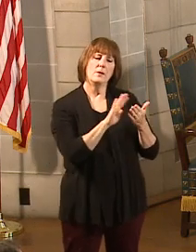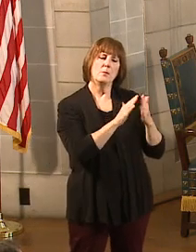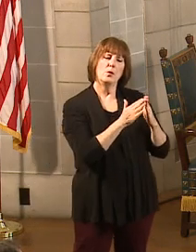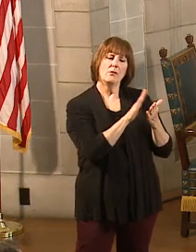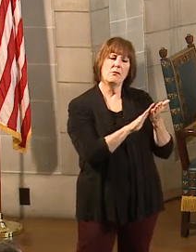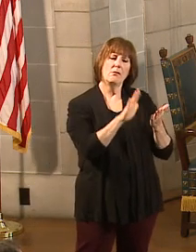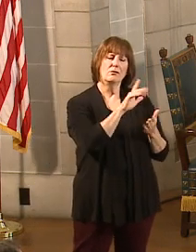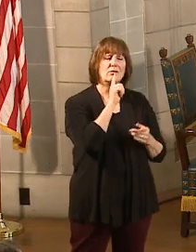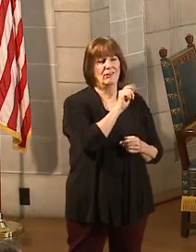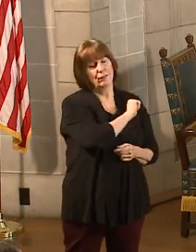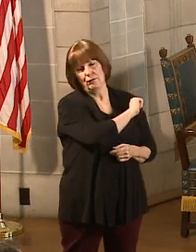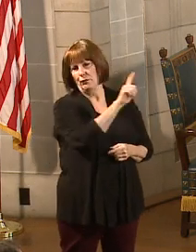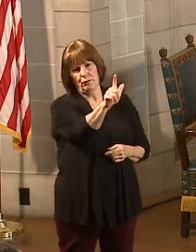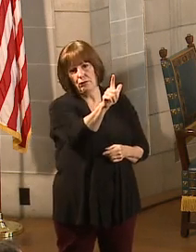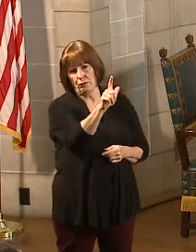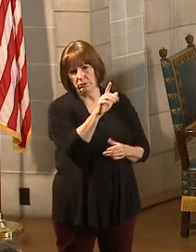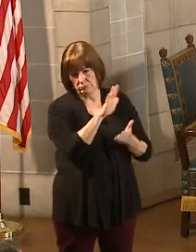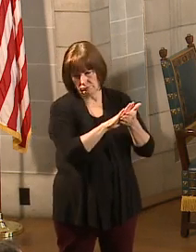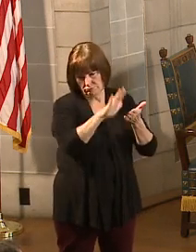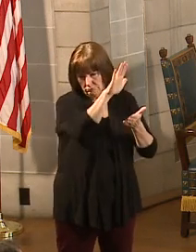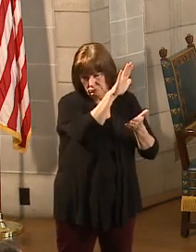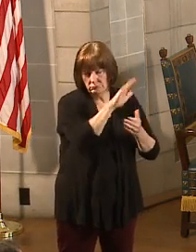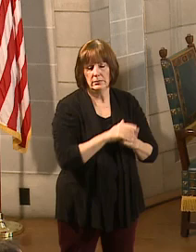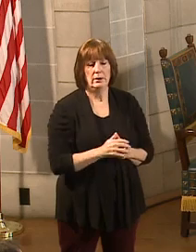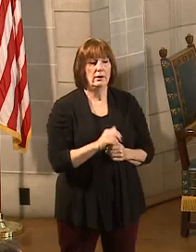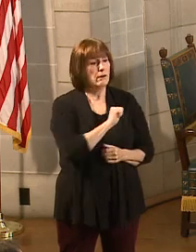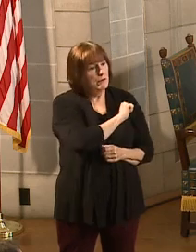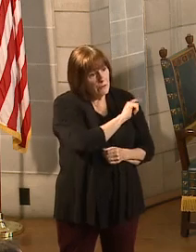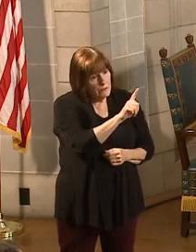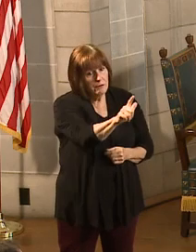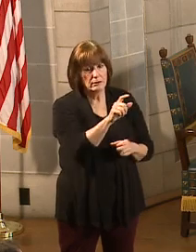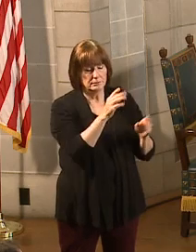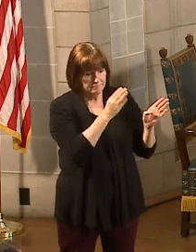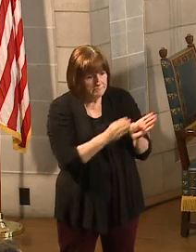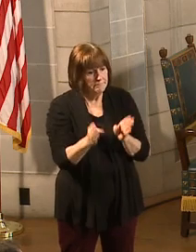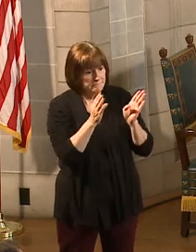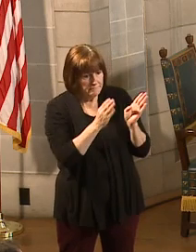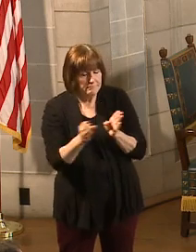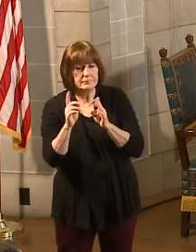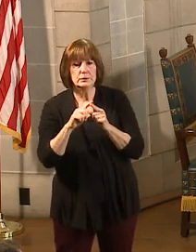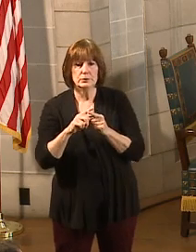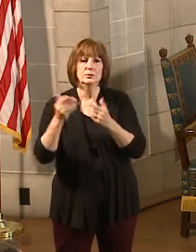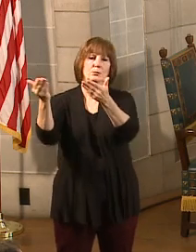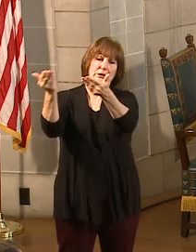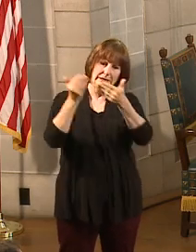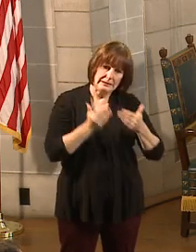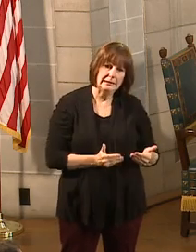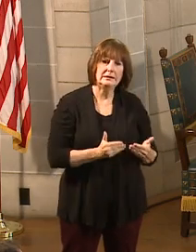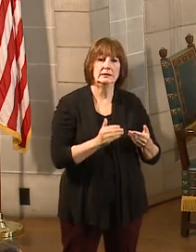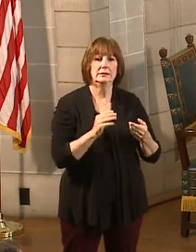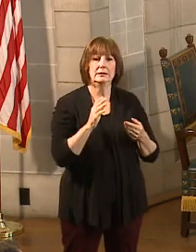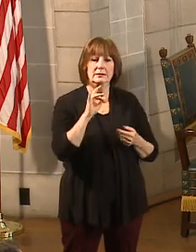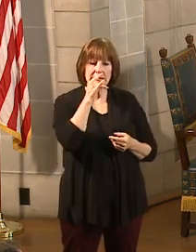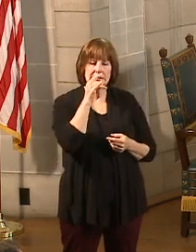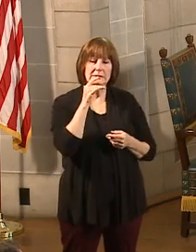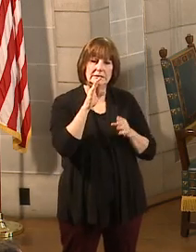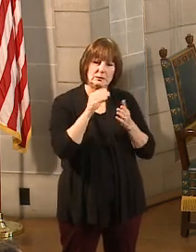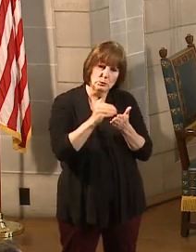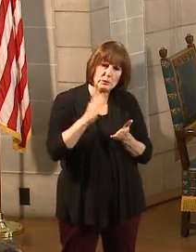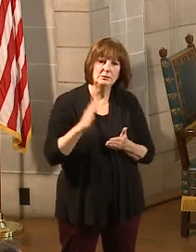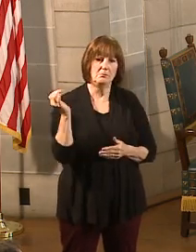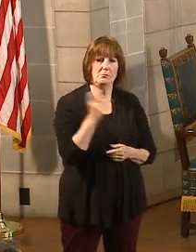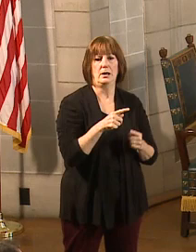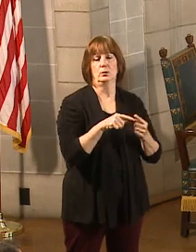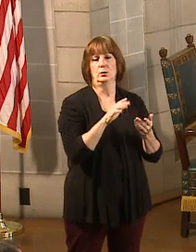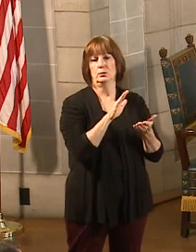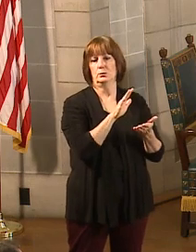all of our institutions of higher education. They all have been working on their plans to bring people back into class this fall. The